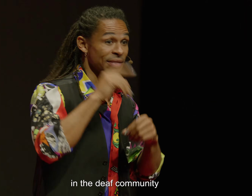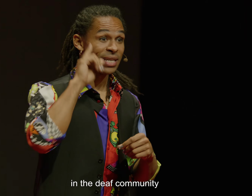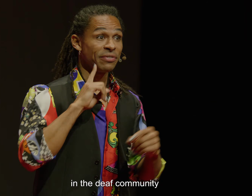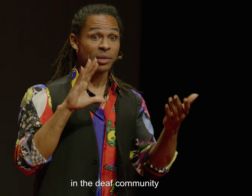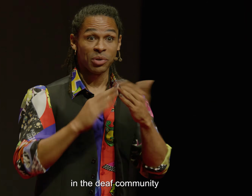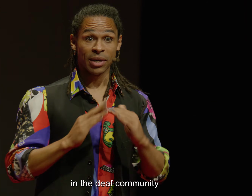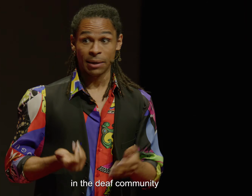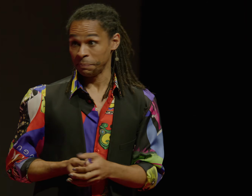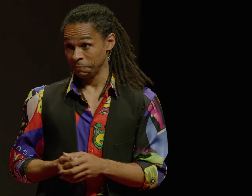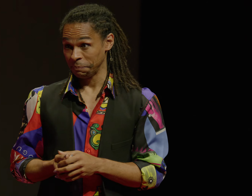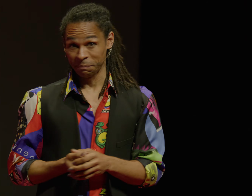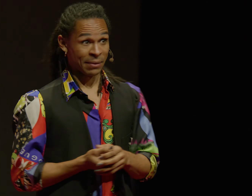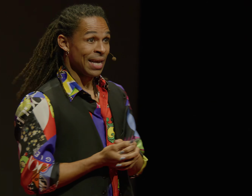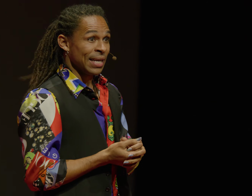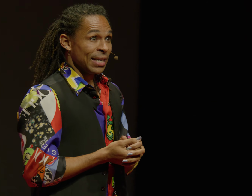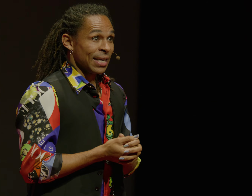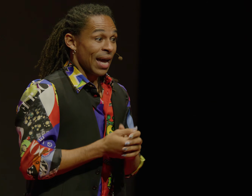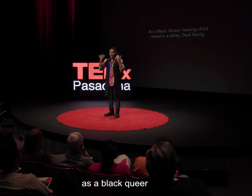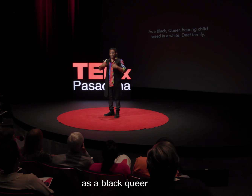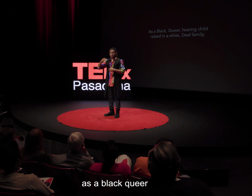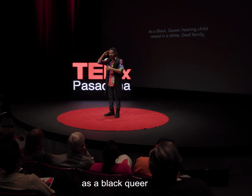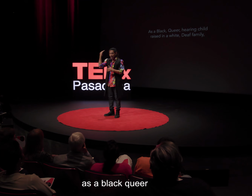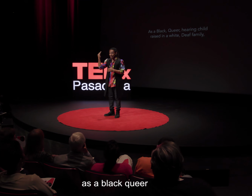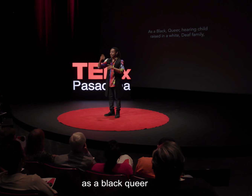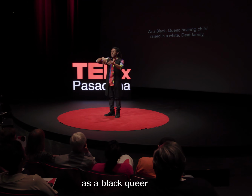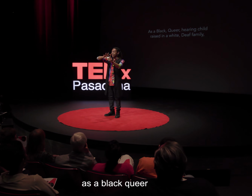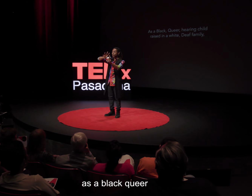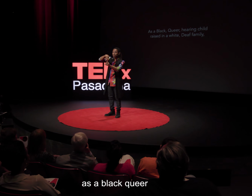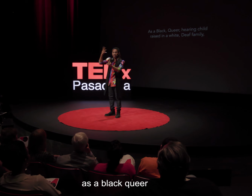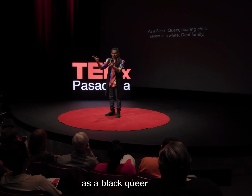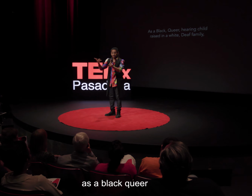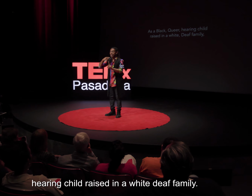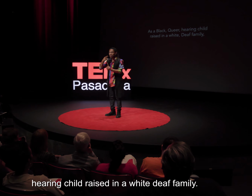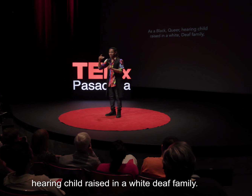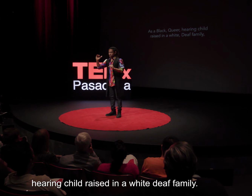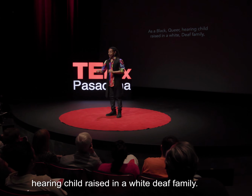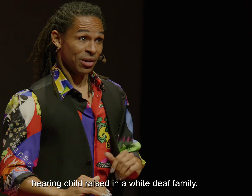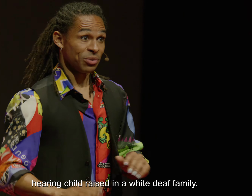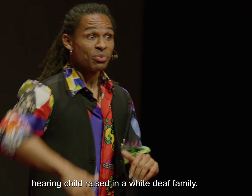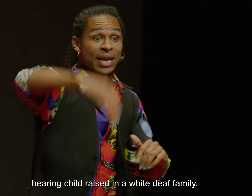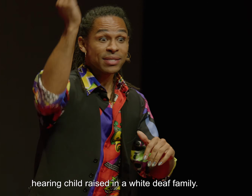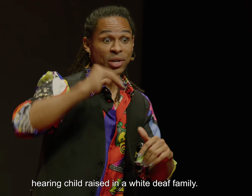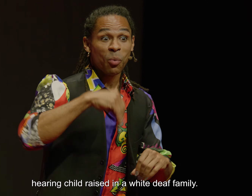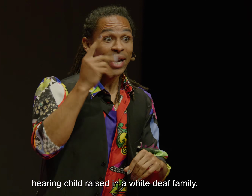the deaf community. As a Black, queer, hearing child raised in a white